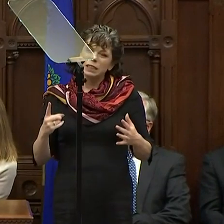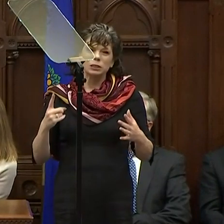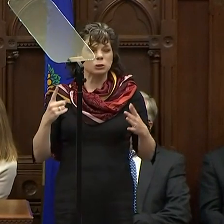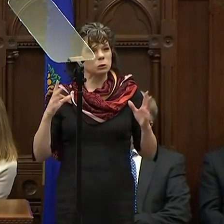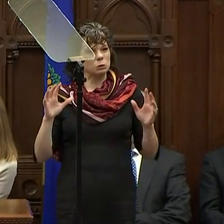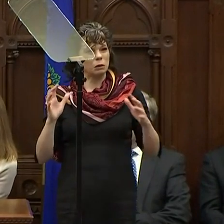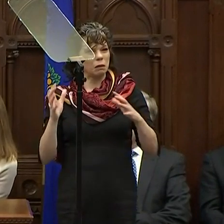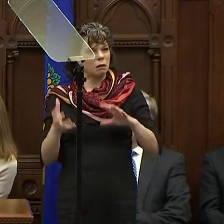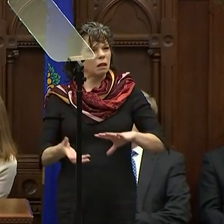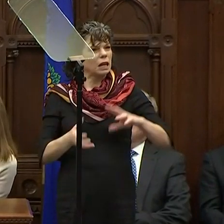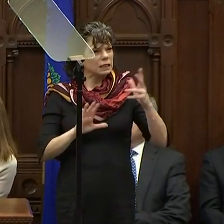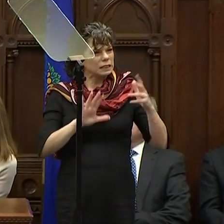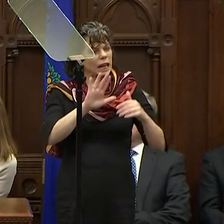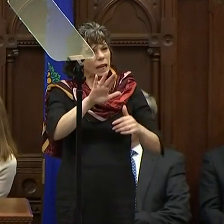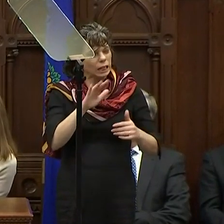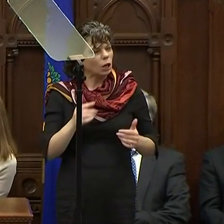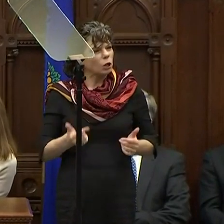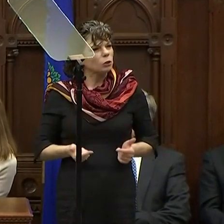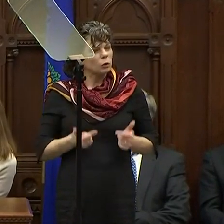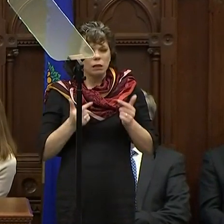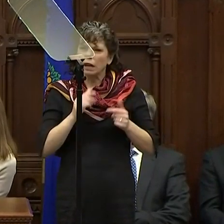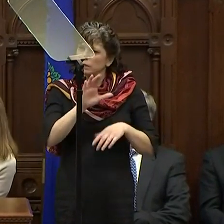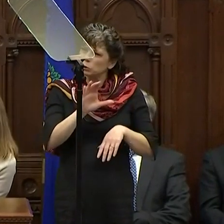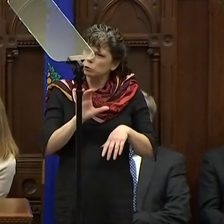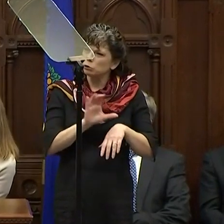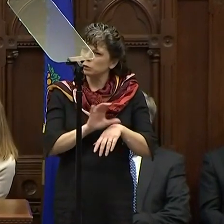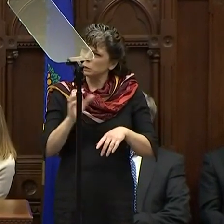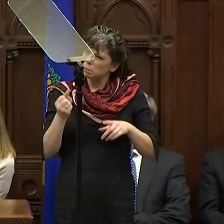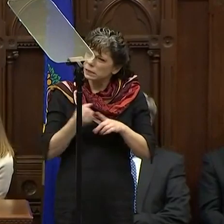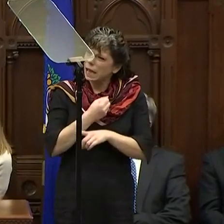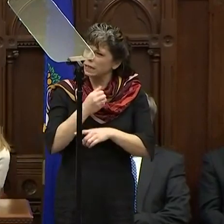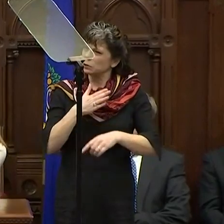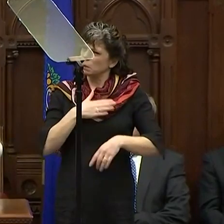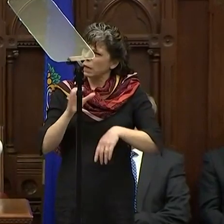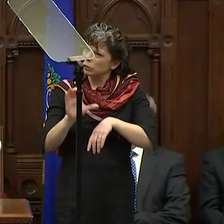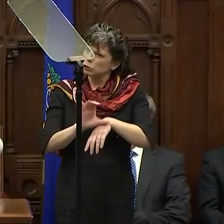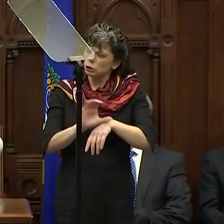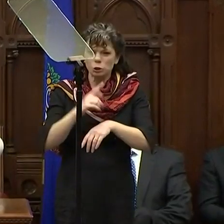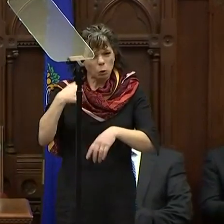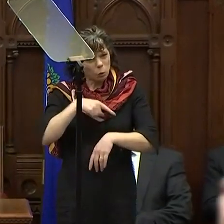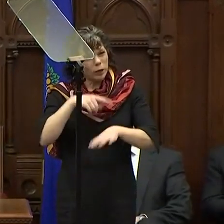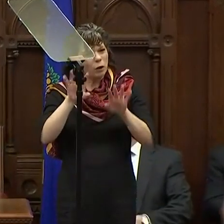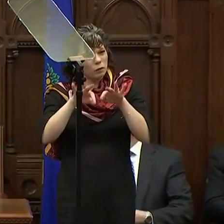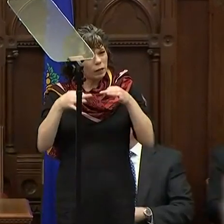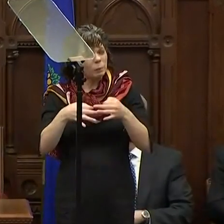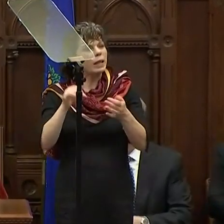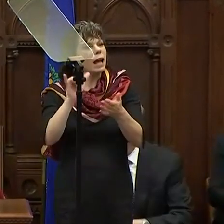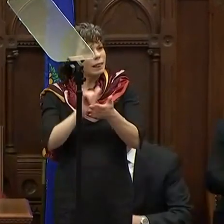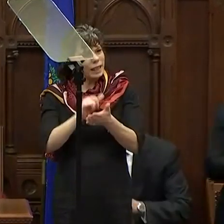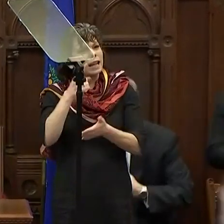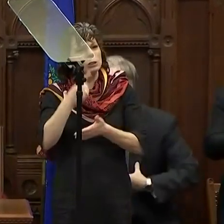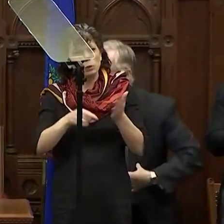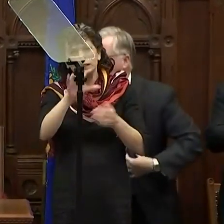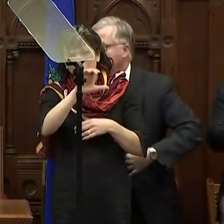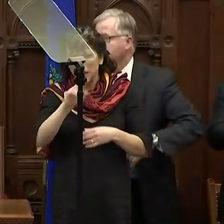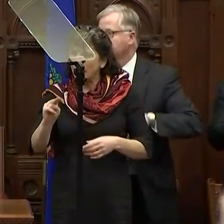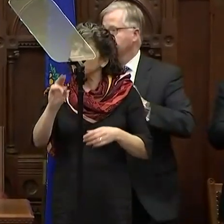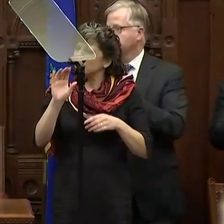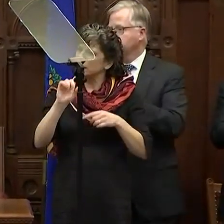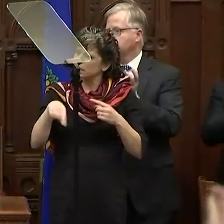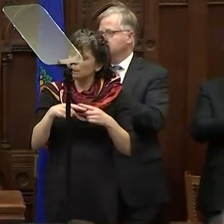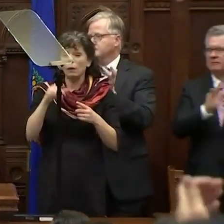your mosque is an attack on my church. We're family. We stand up against attacks like that. That's what Connecticut's about, and that's not what America's